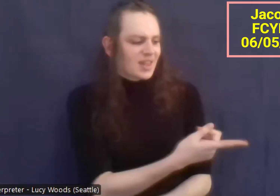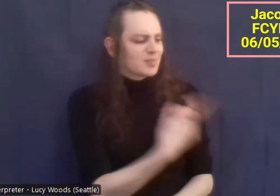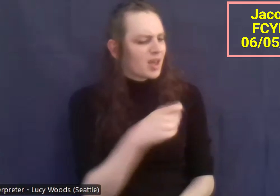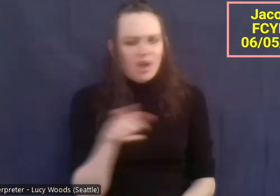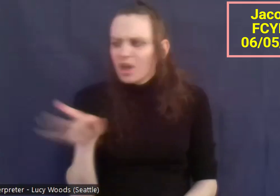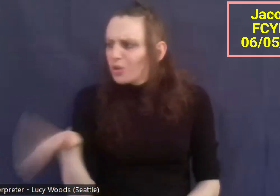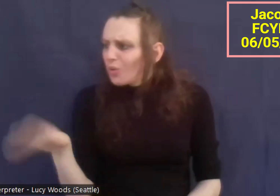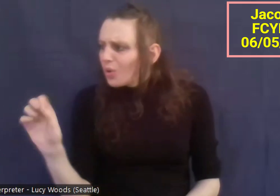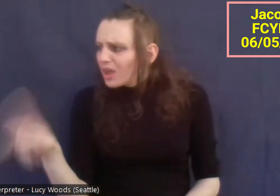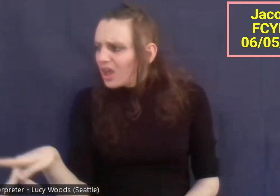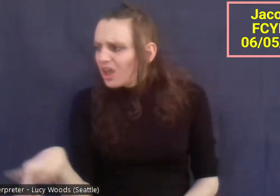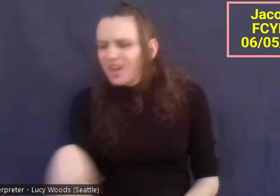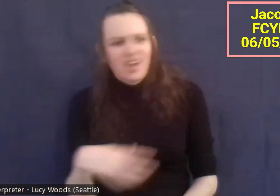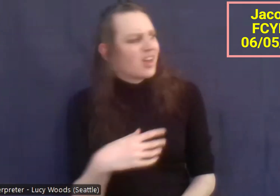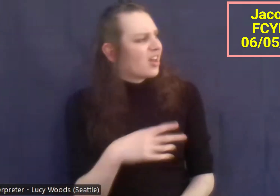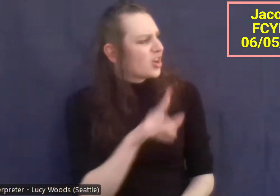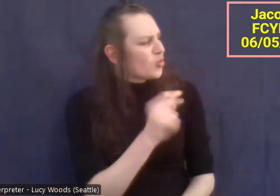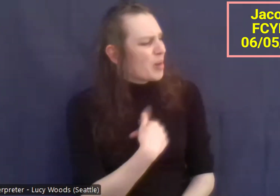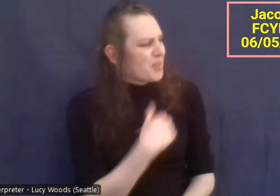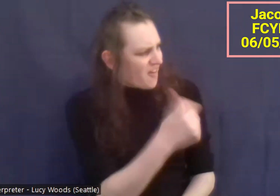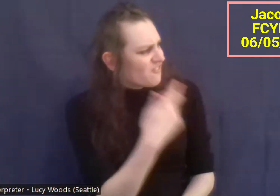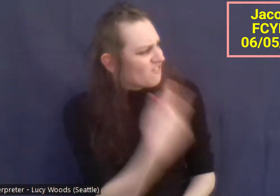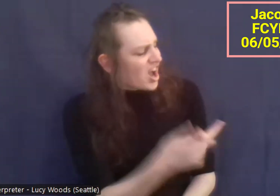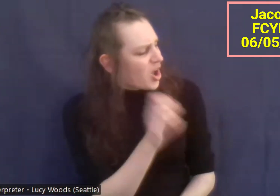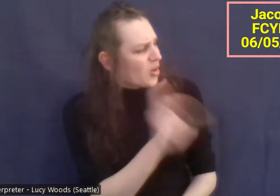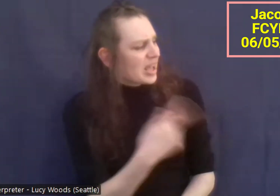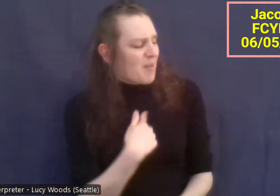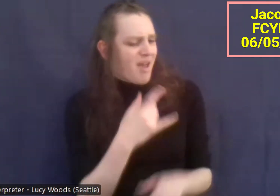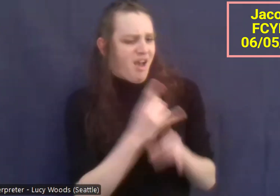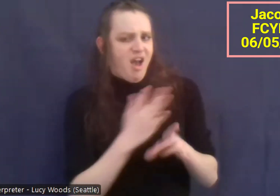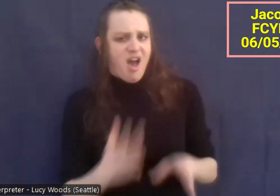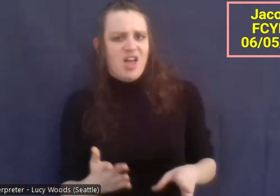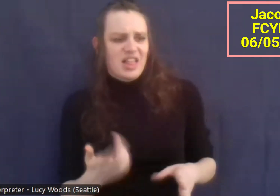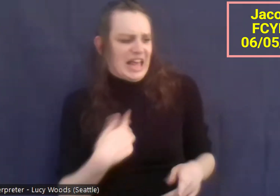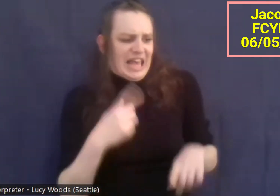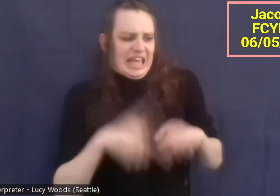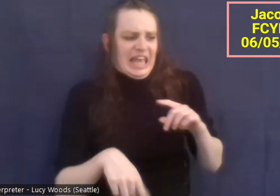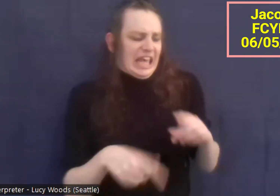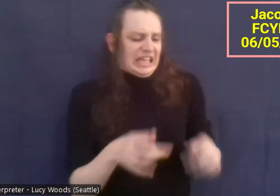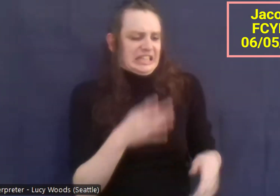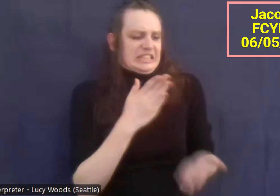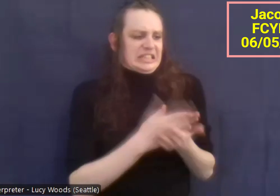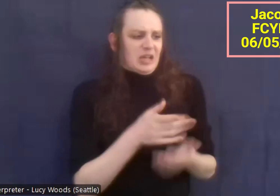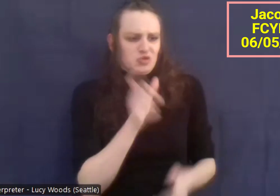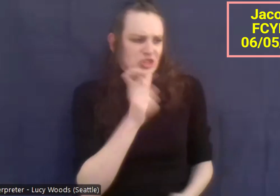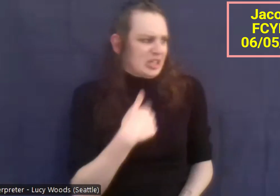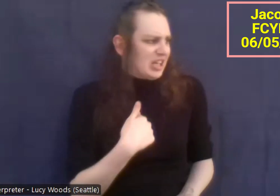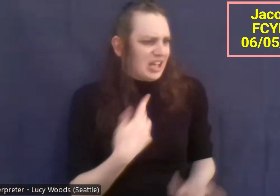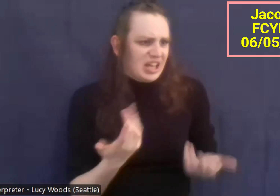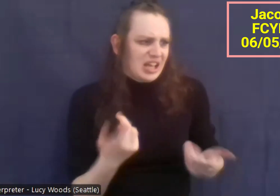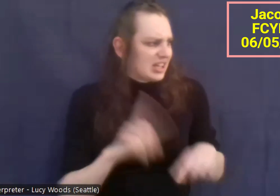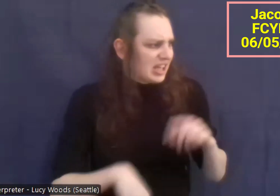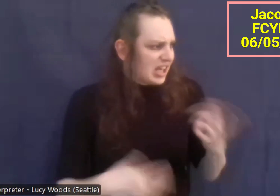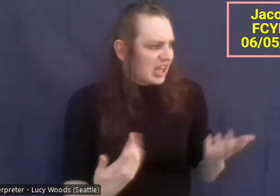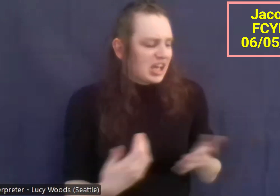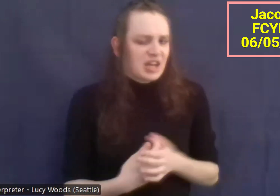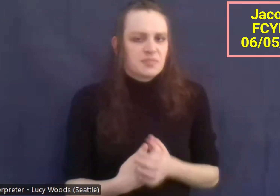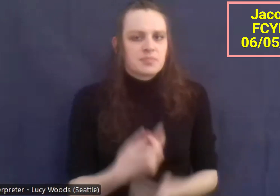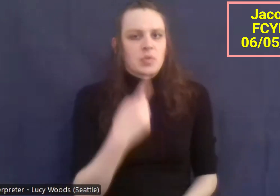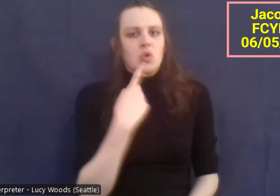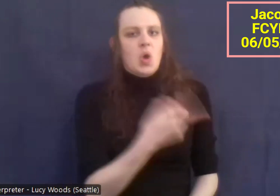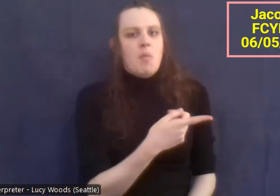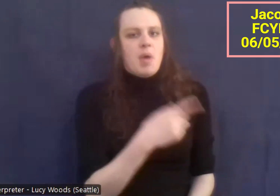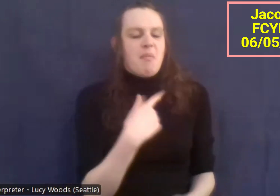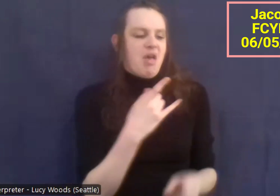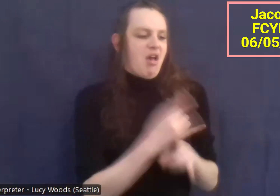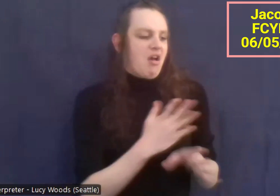question. I was like, no, I'm not fucking okay. I'm an alcoholic, and there's nothing I can do to stop drinking by myself. To tell somebody I was an alcoholic wasn't a